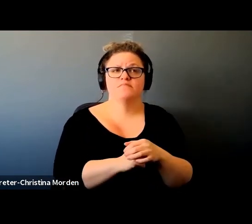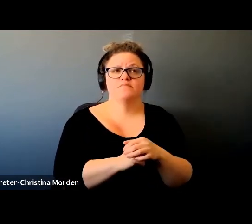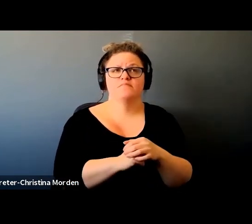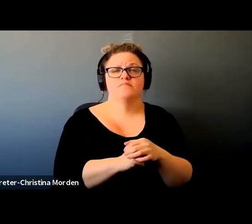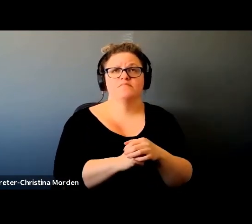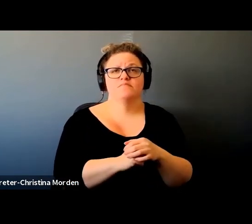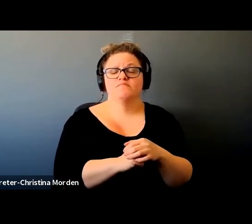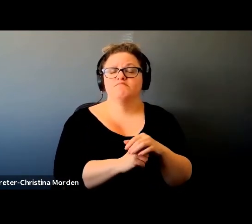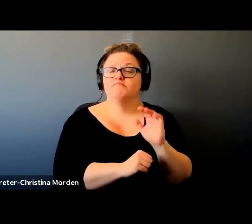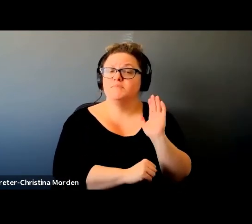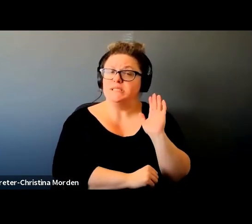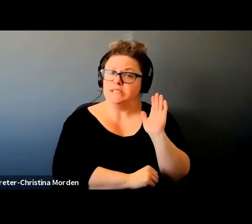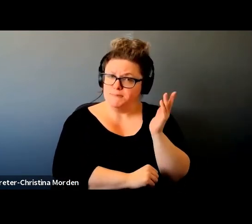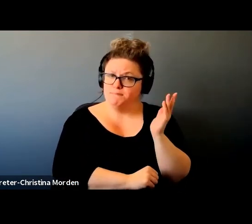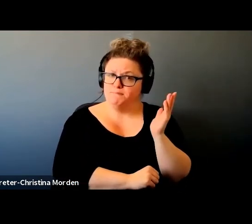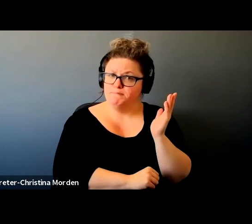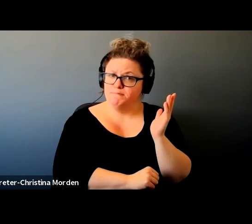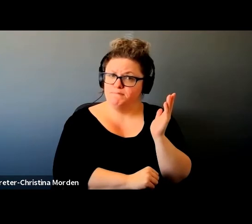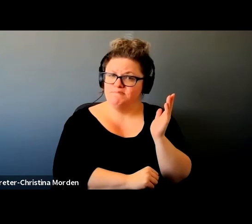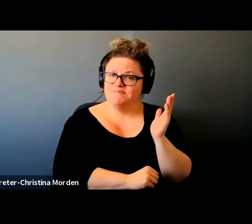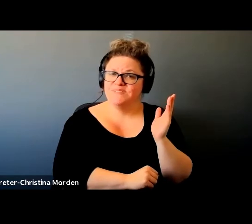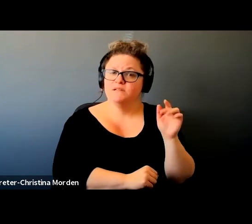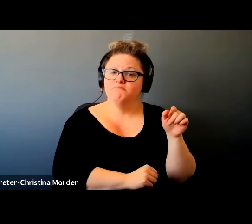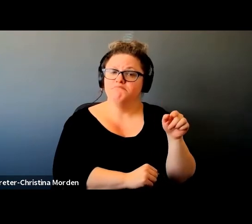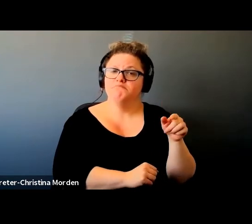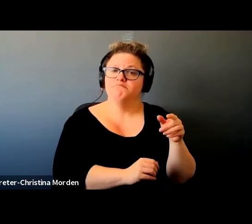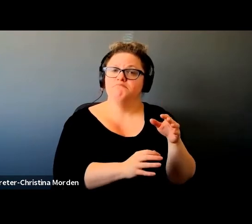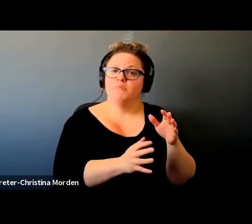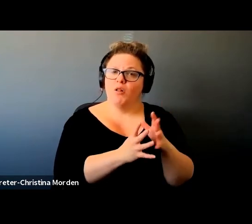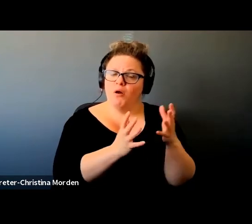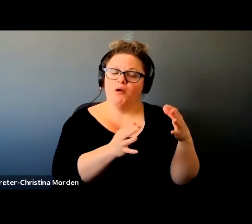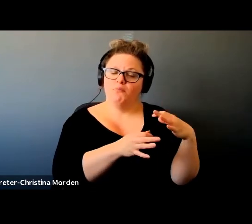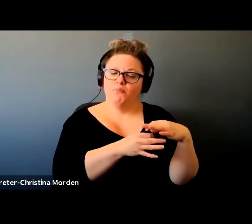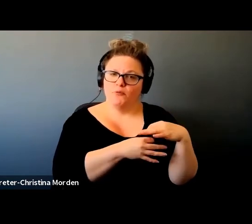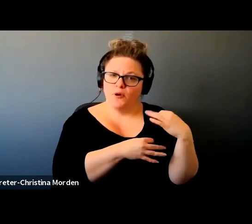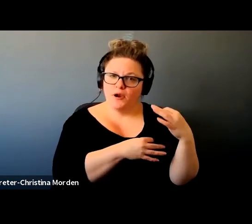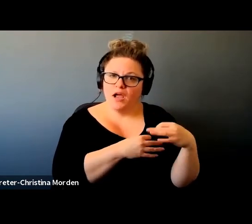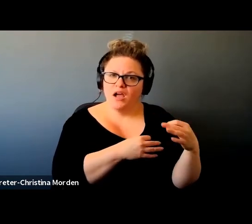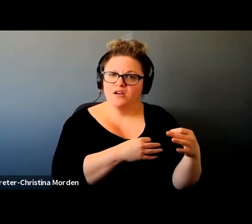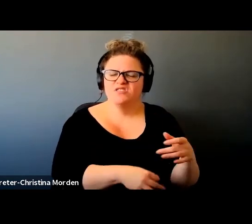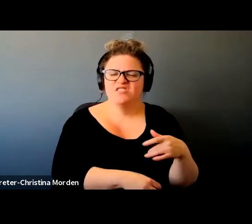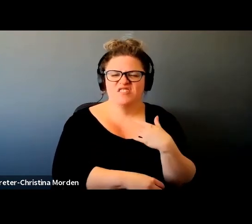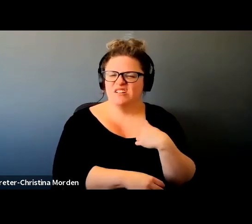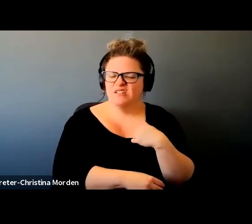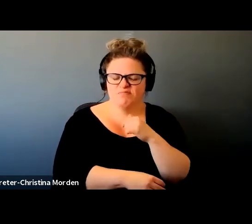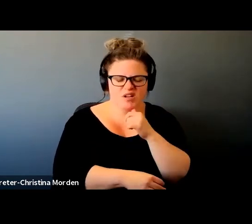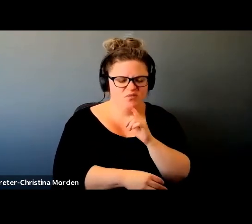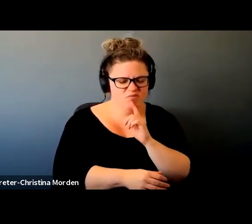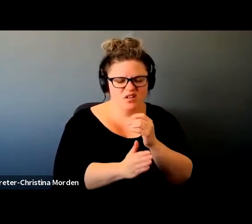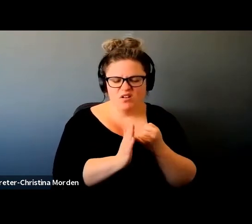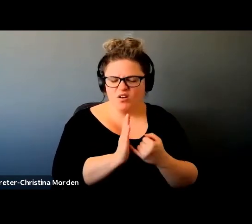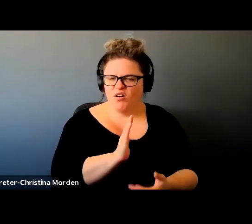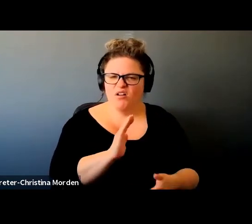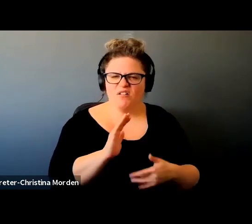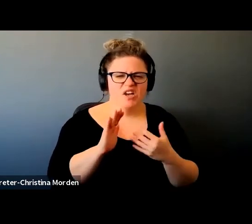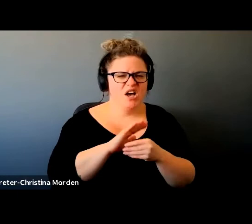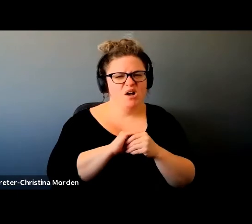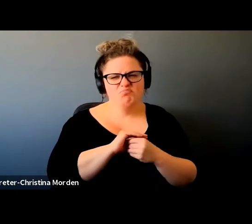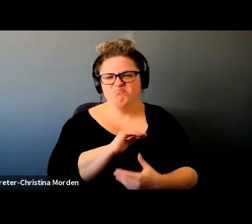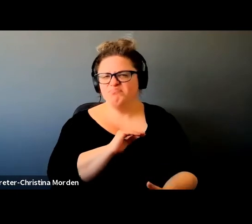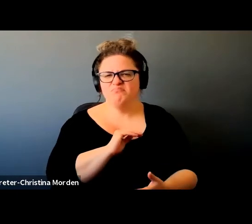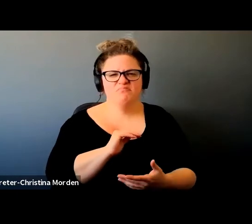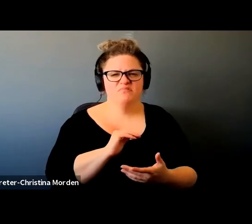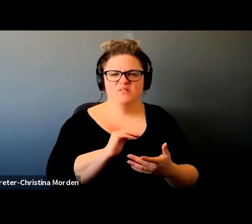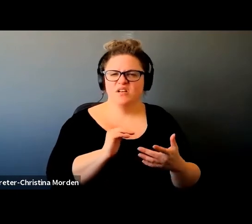It seems like there's a lot of procrastination, and they feel like a fraud, and they feel like an imposter, and they